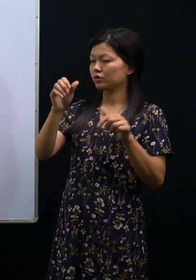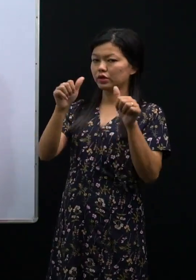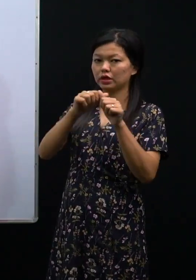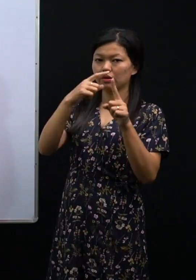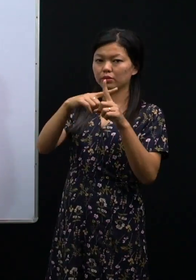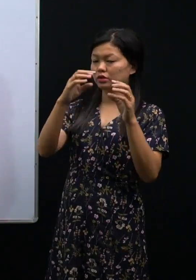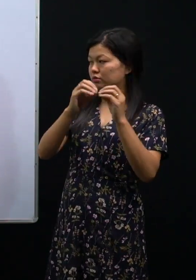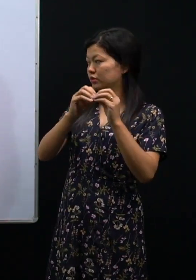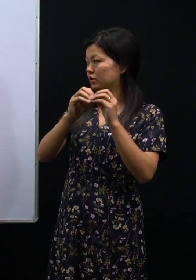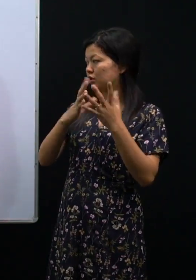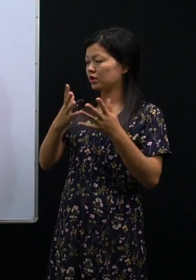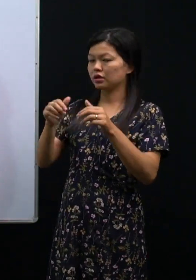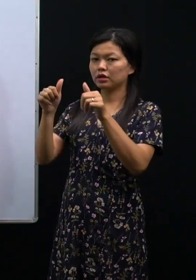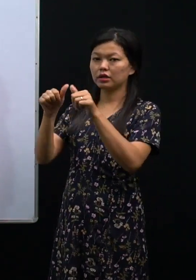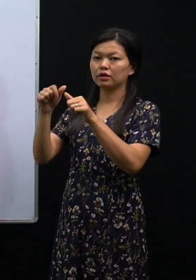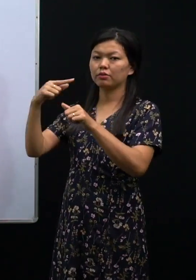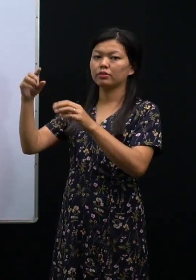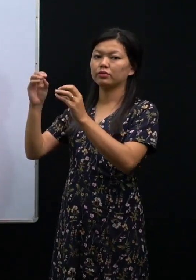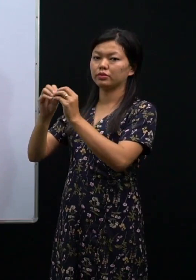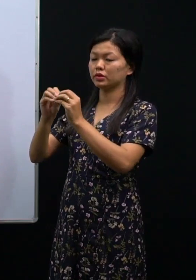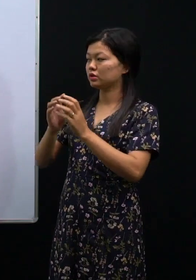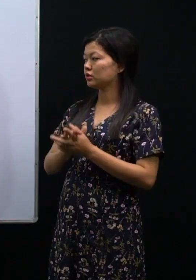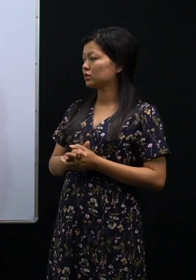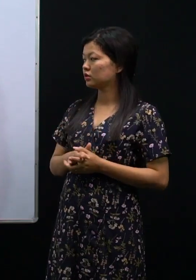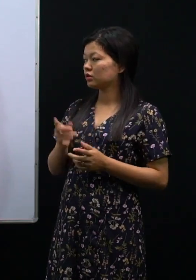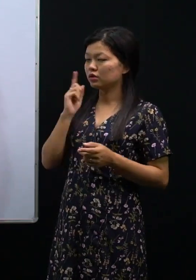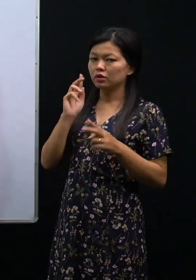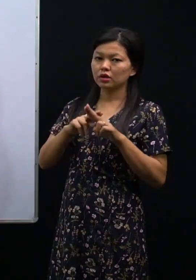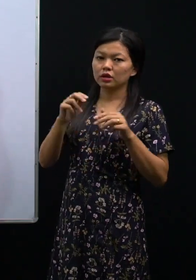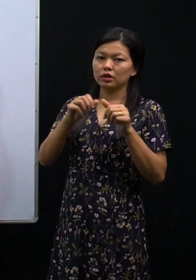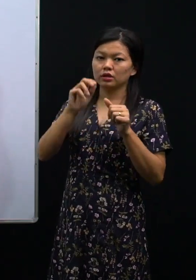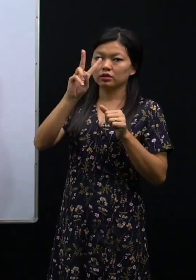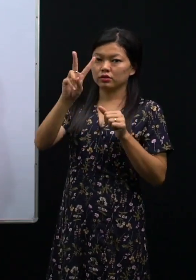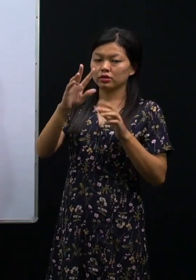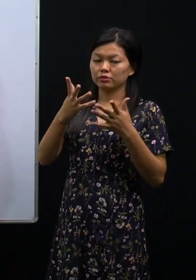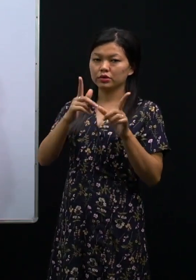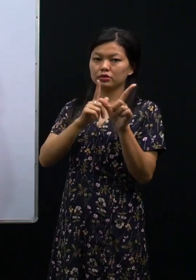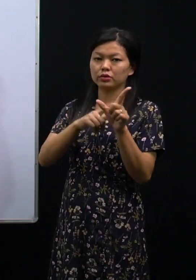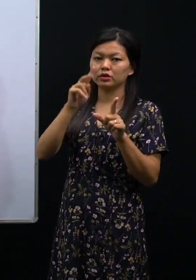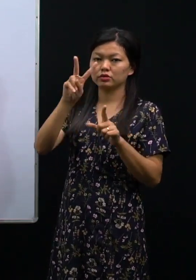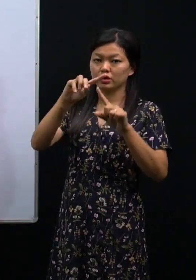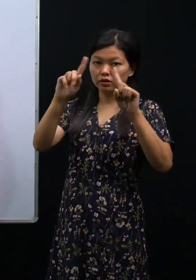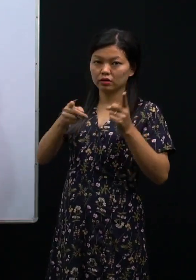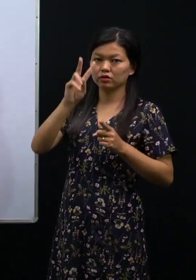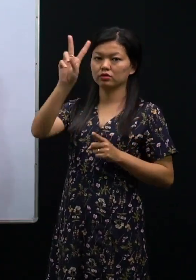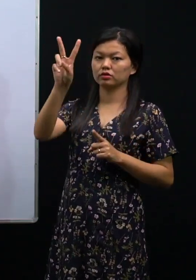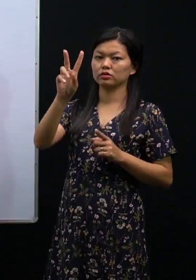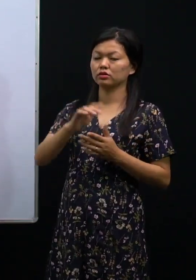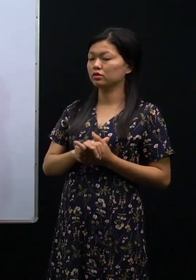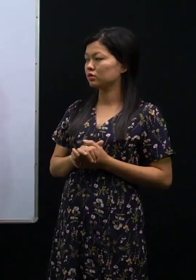and a minus b. So, it will be a square means what? Y square whole square. Don't say only